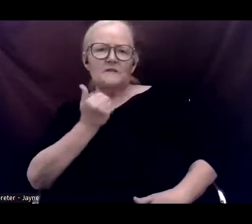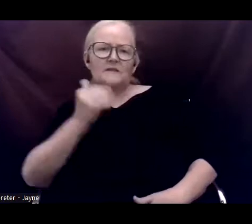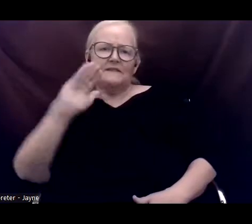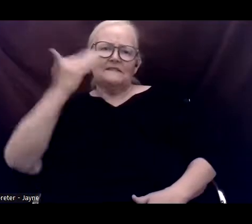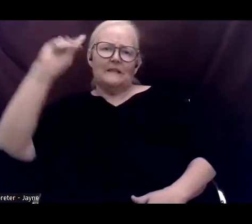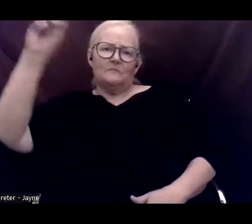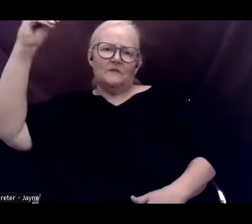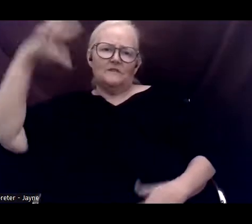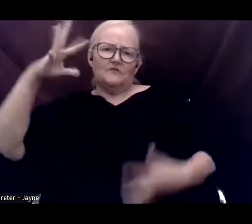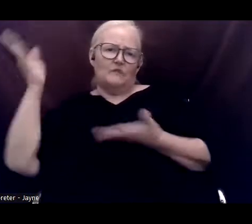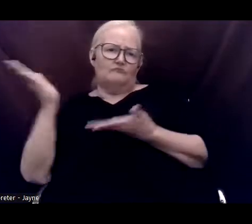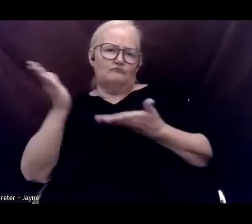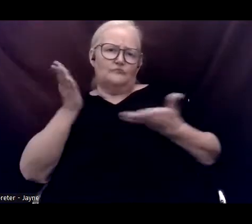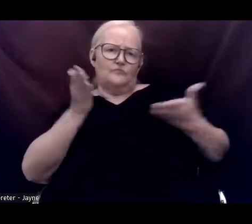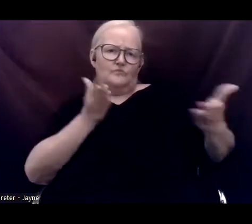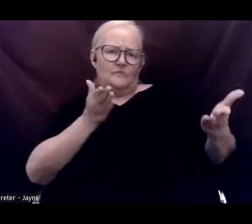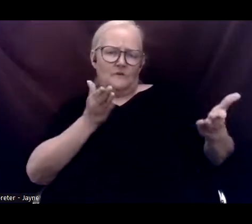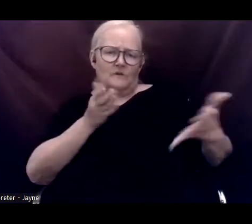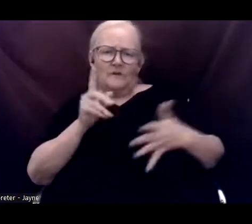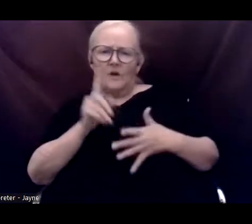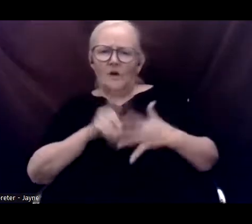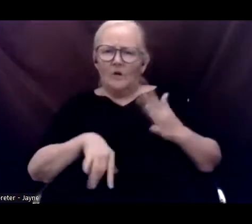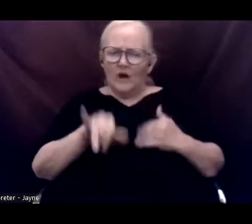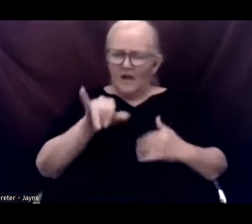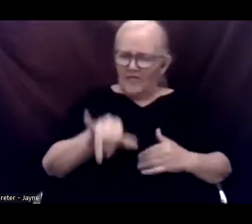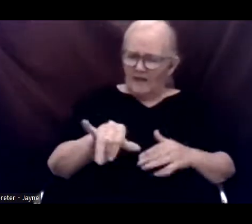transmute? Whence this perfume floating